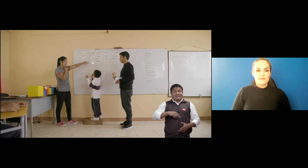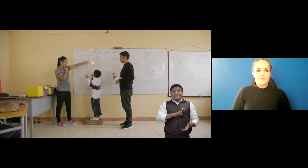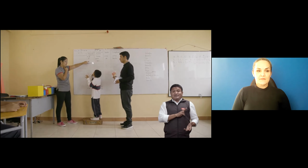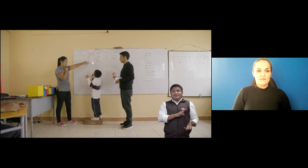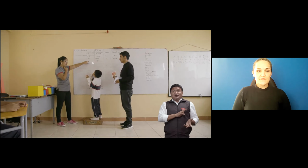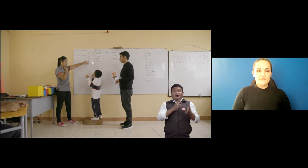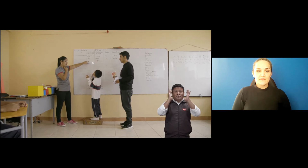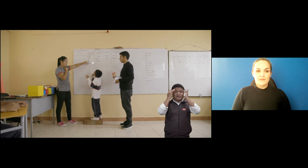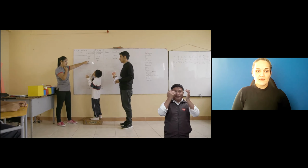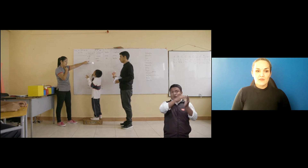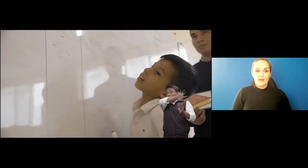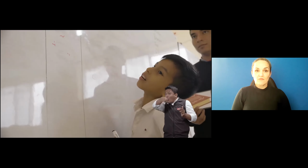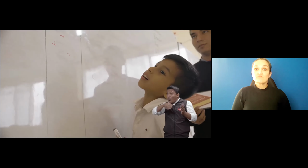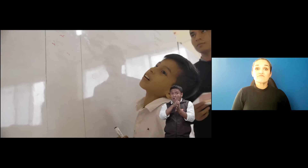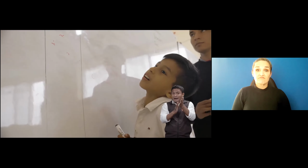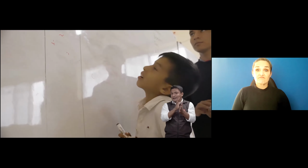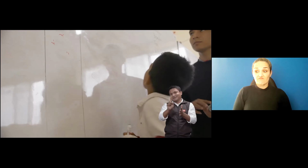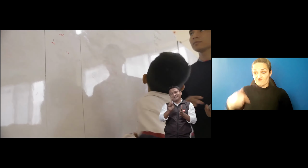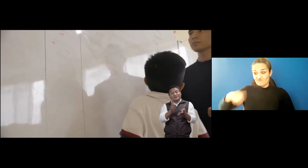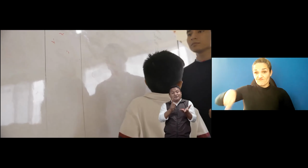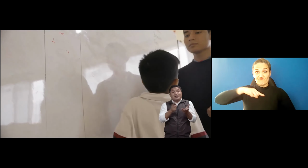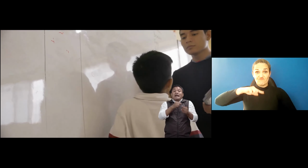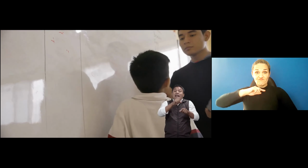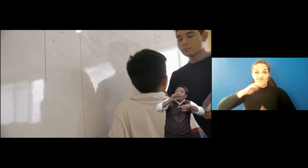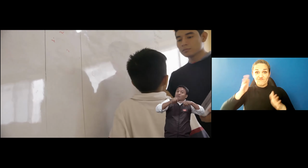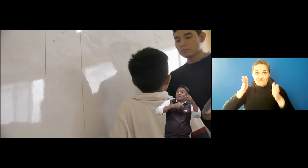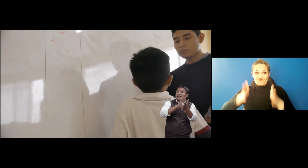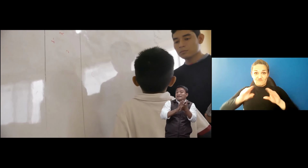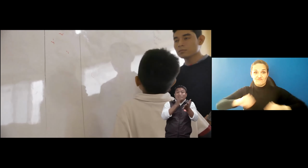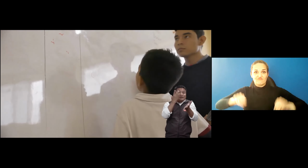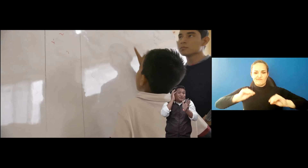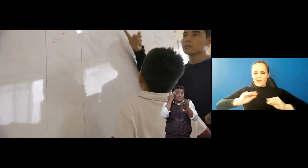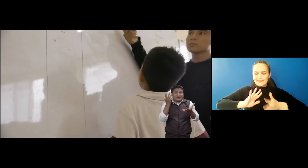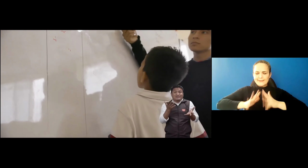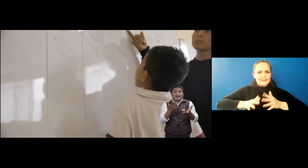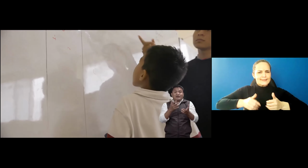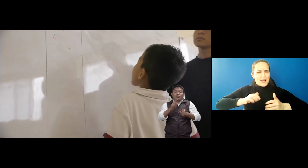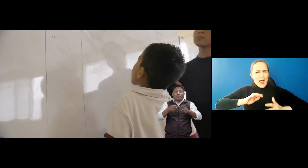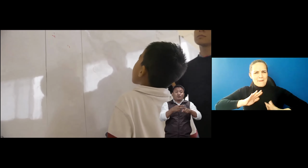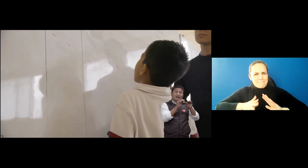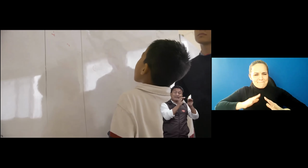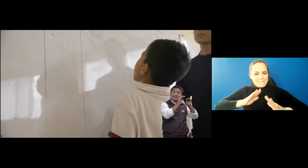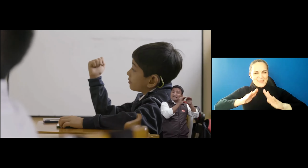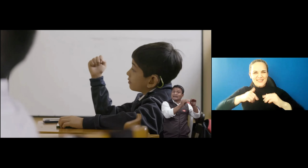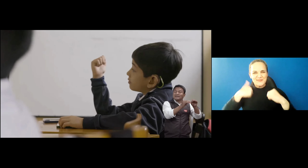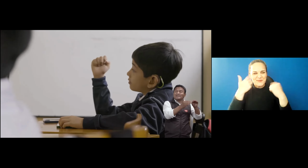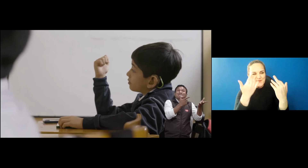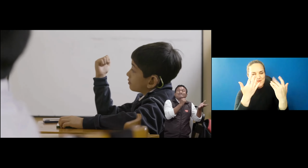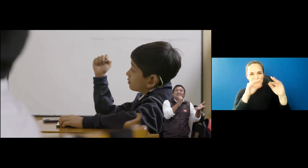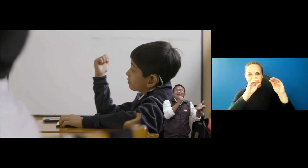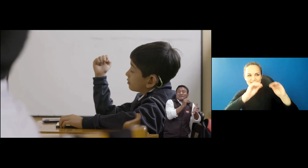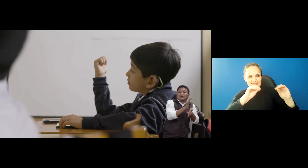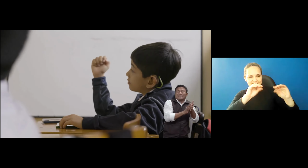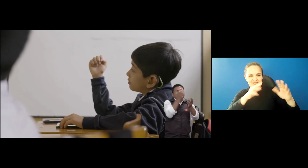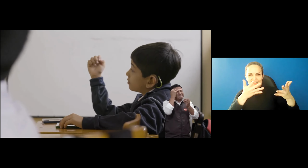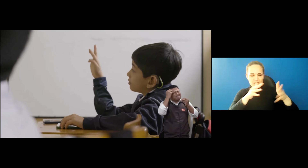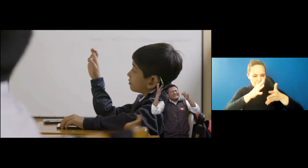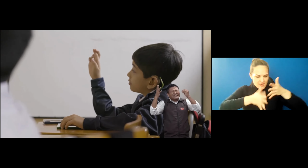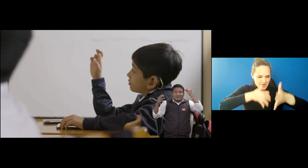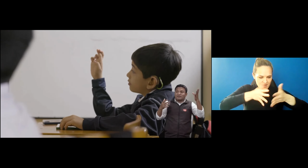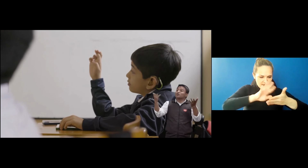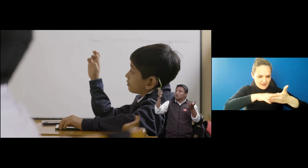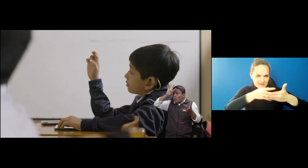then expand their knowledge base. Now, we haven't yet learned all of the signs, and there are signs that I can't come up with. When I'm